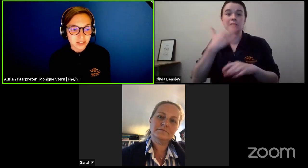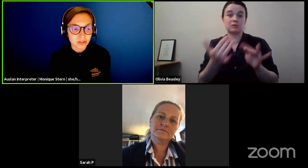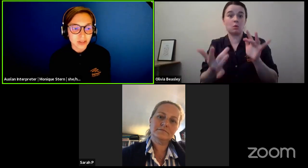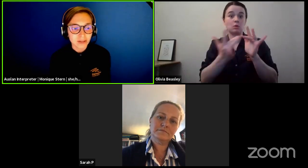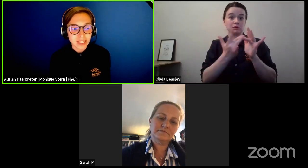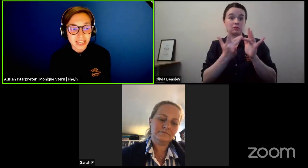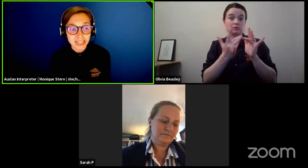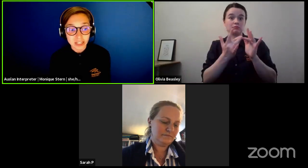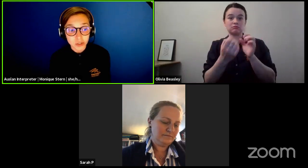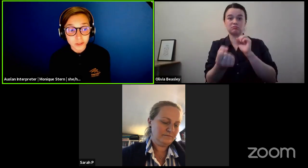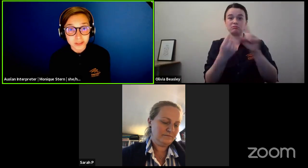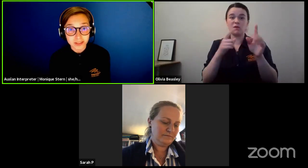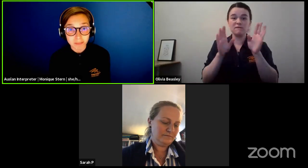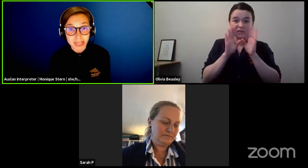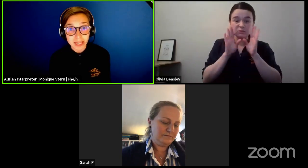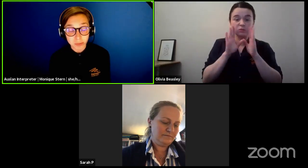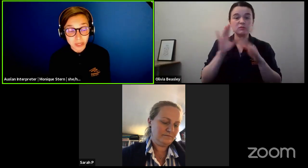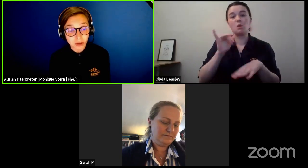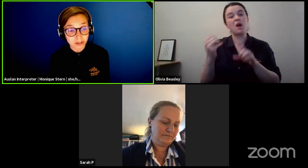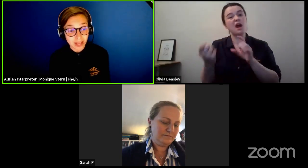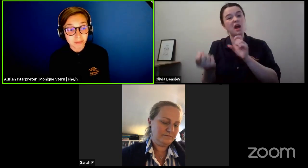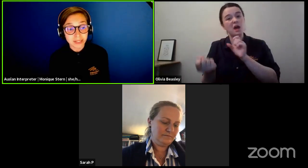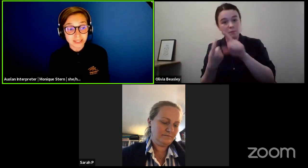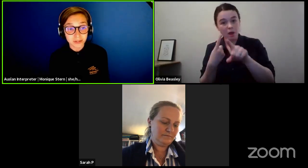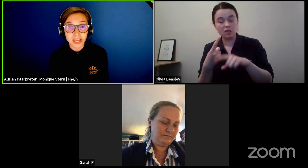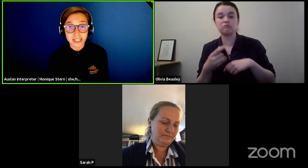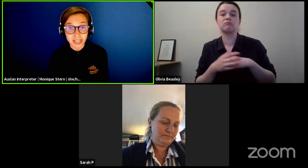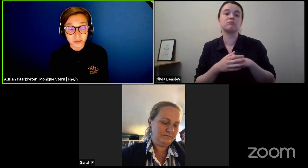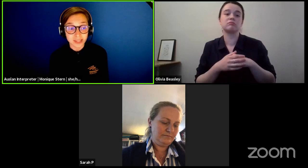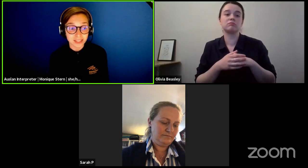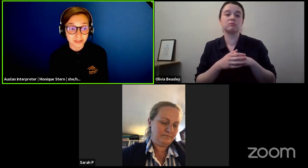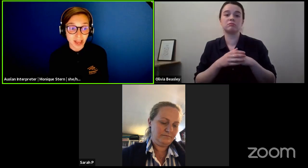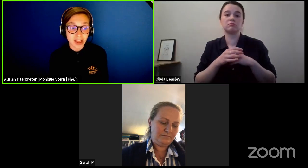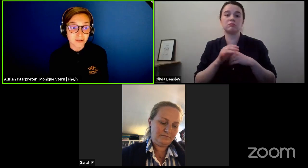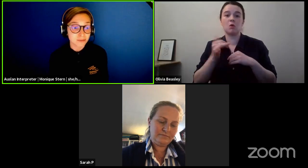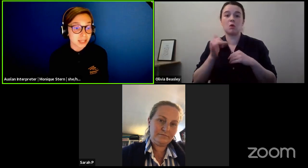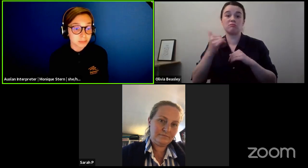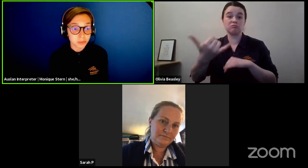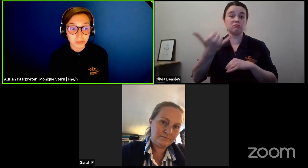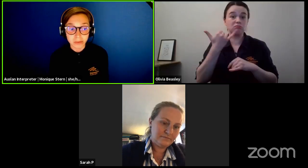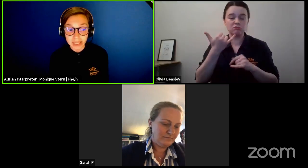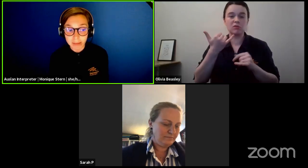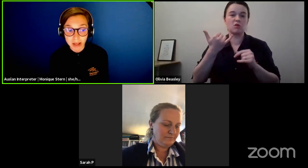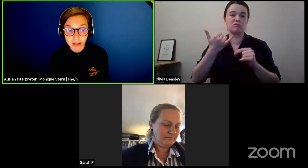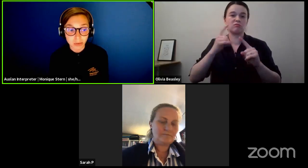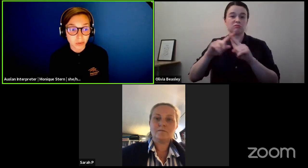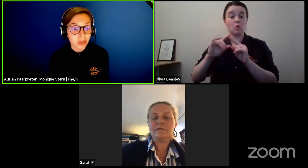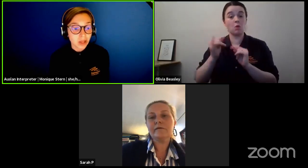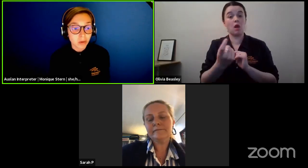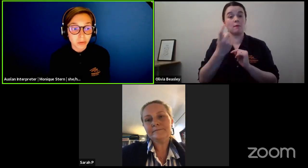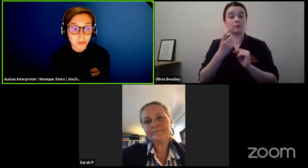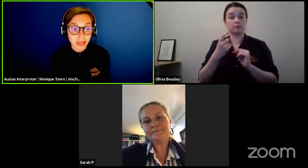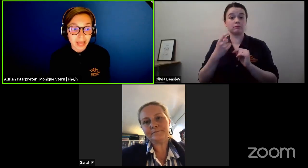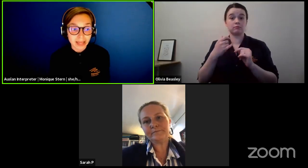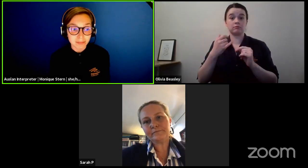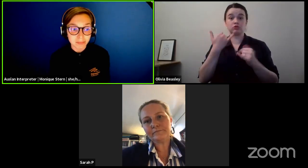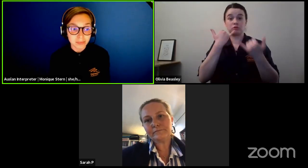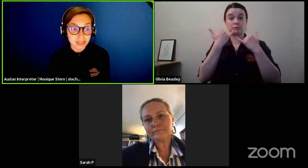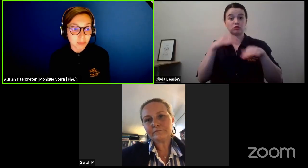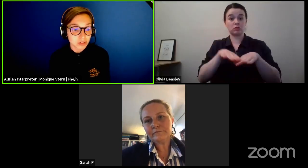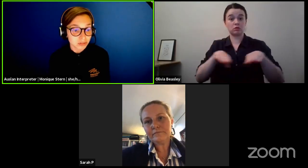online. So if you're having any issues making a booking online, please do get in touch with us via Facebook or email, or